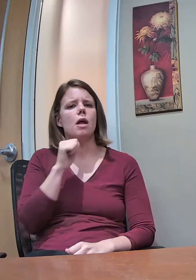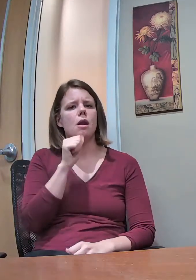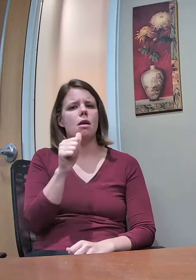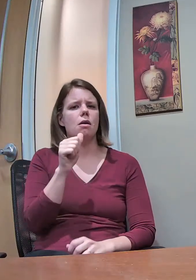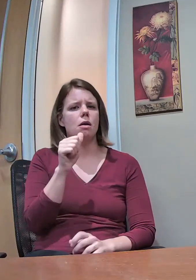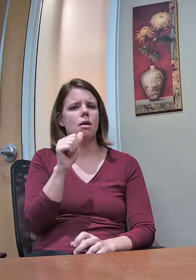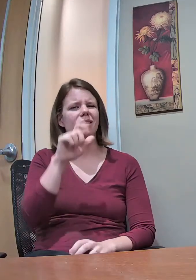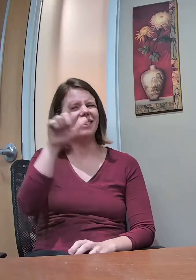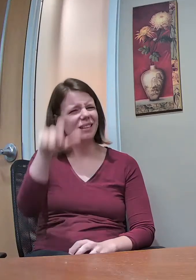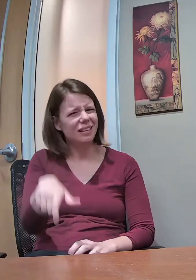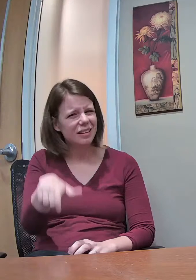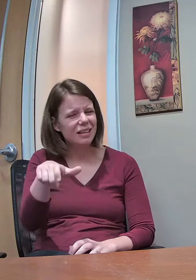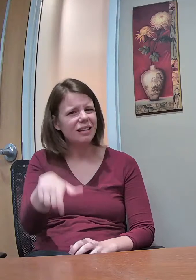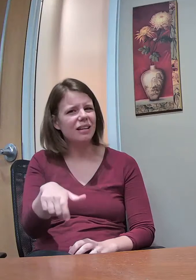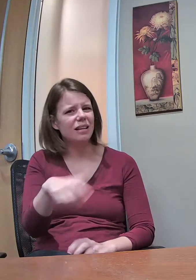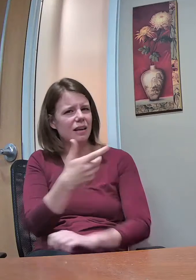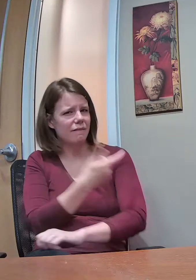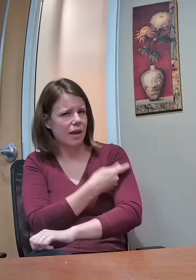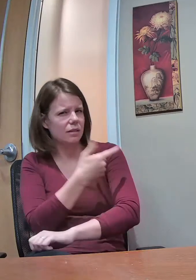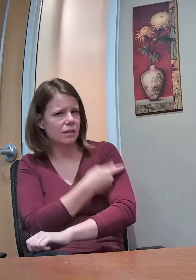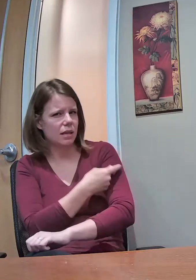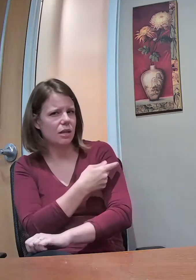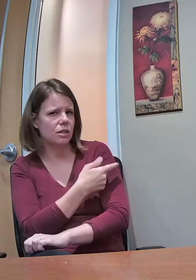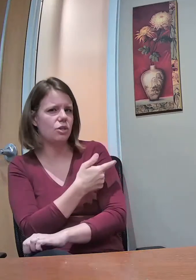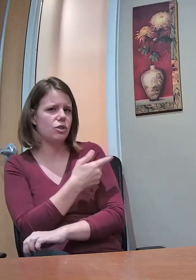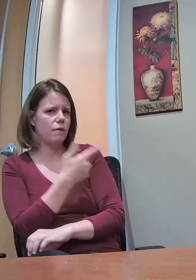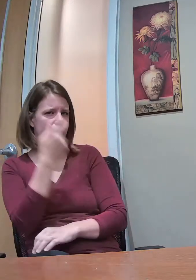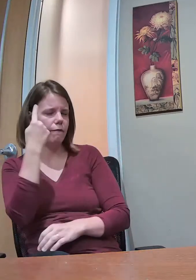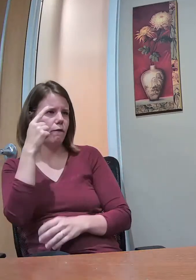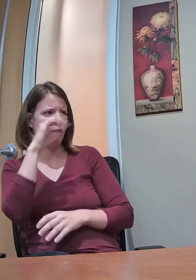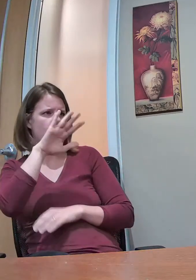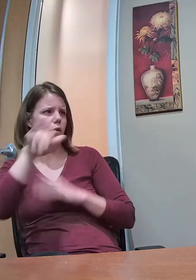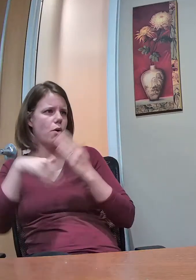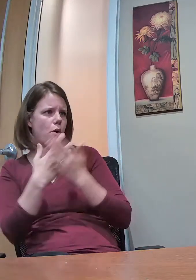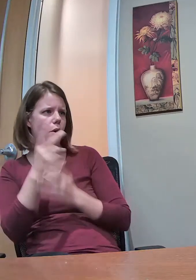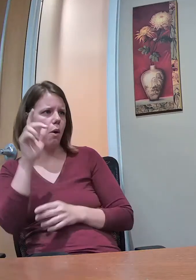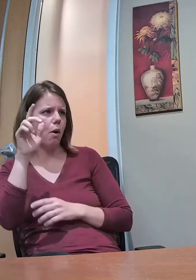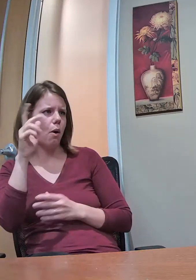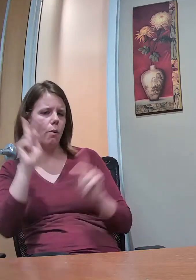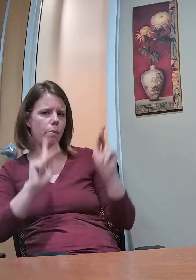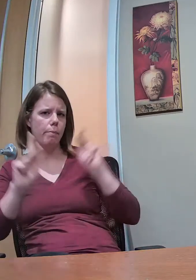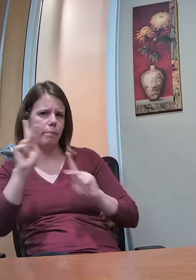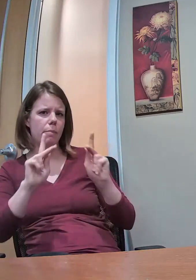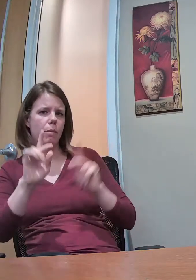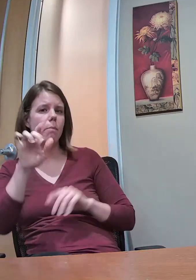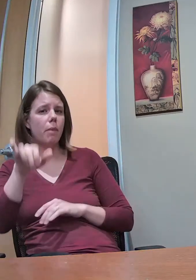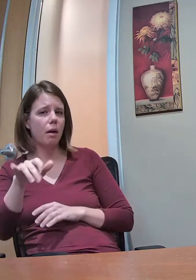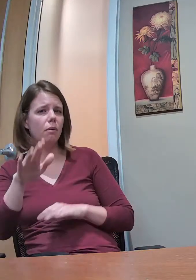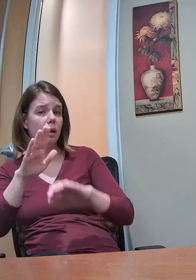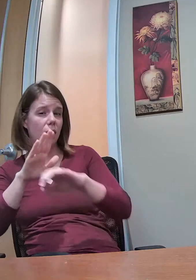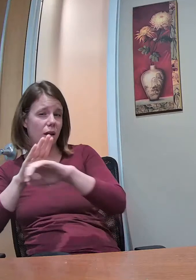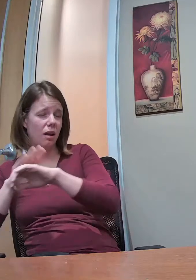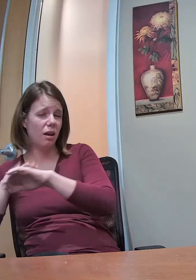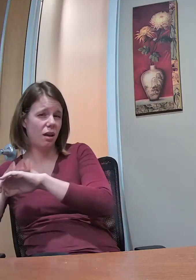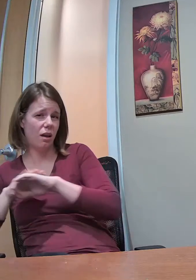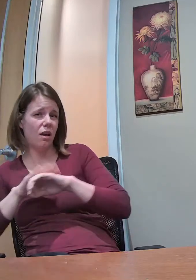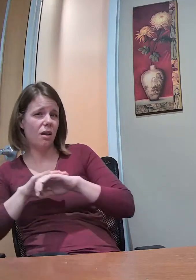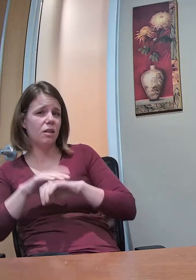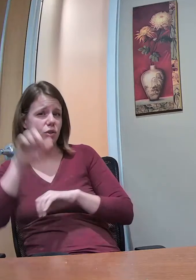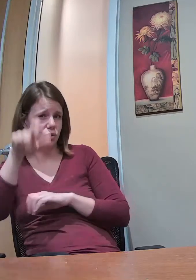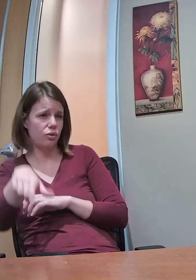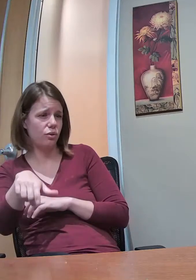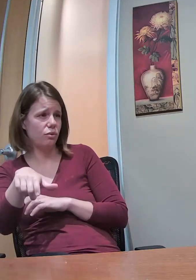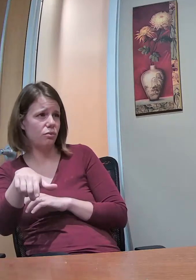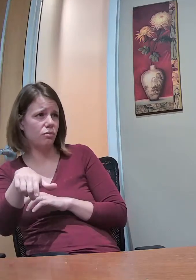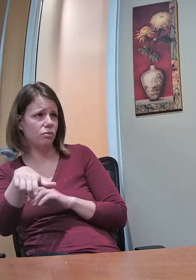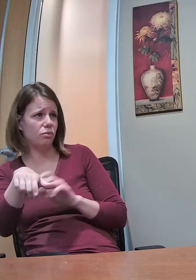of Long-Term Care is taking a cautious approach to modifying restrictions in homes based on